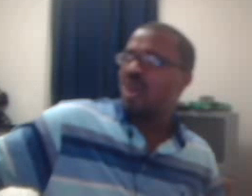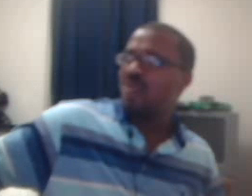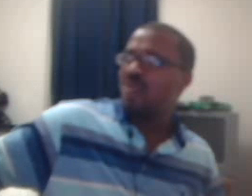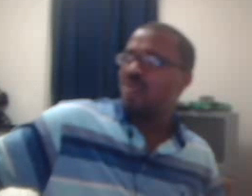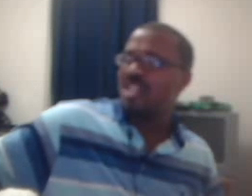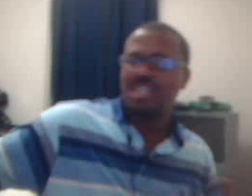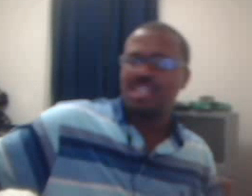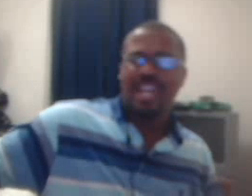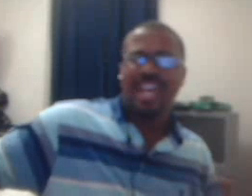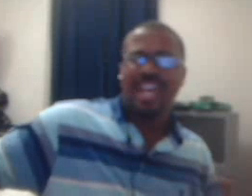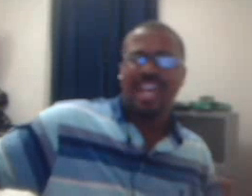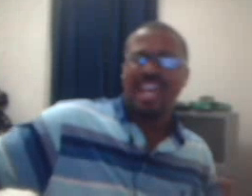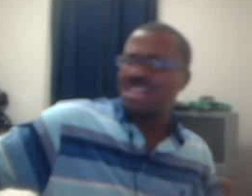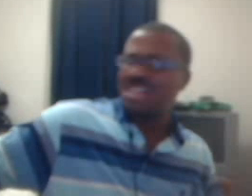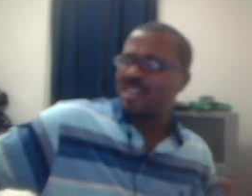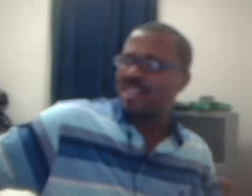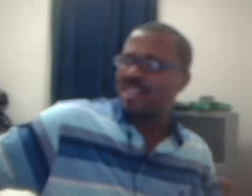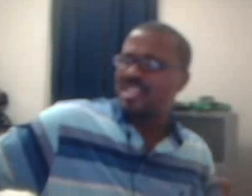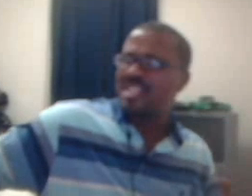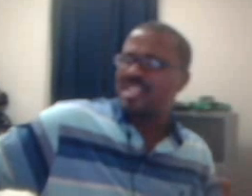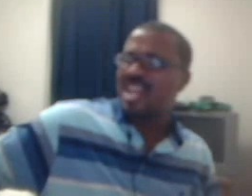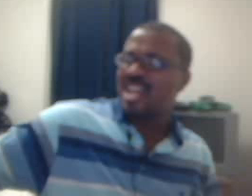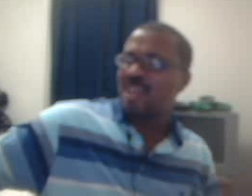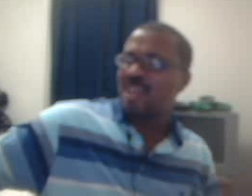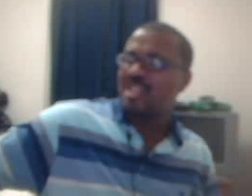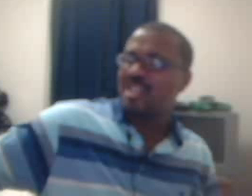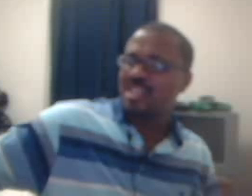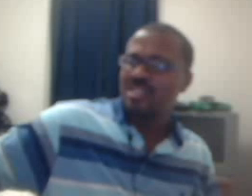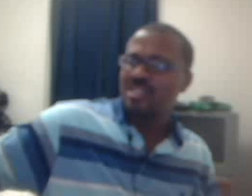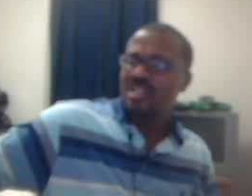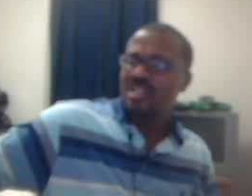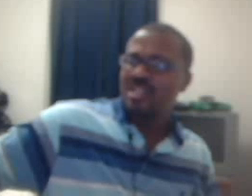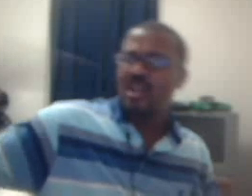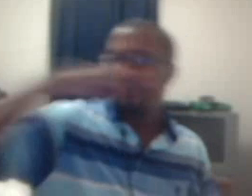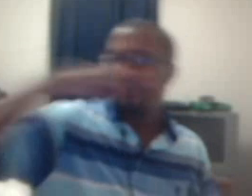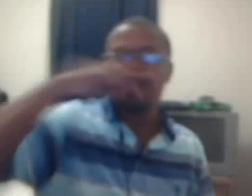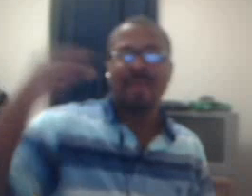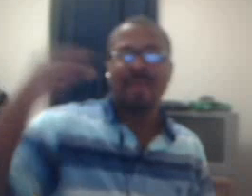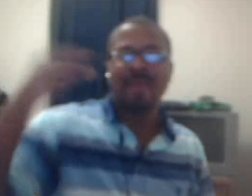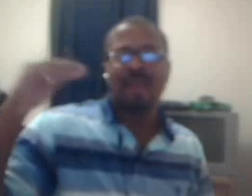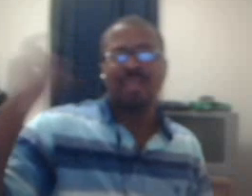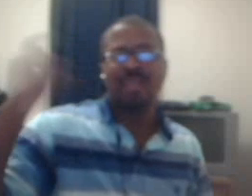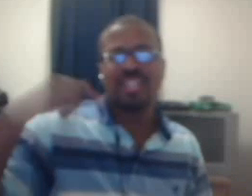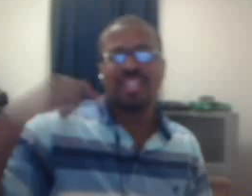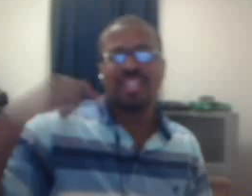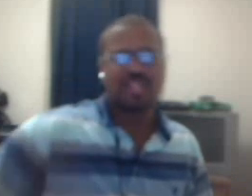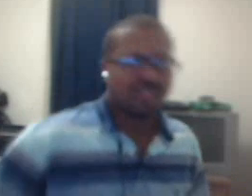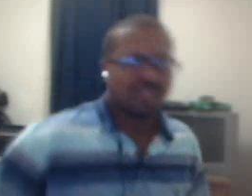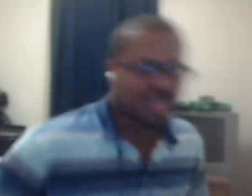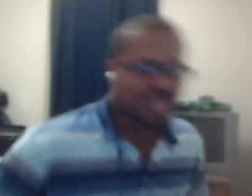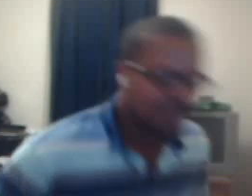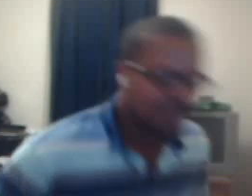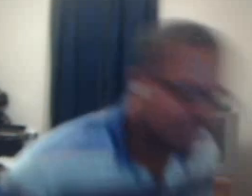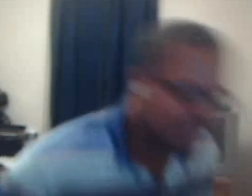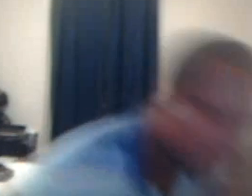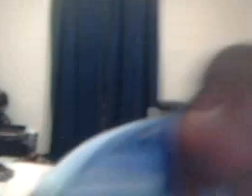I was watching it. And that TV that I have right there was in my mama room last year, okay? So